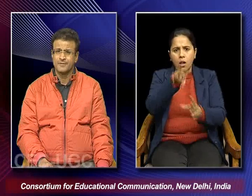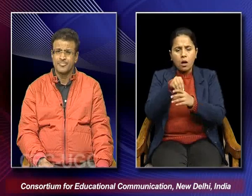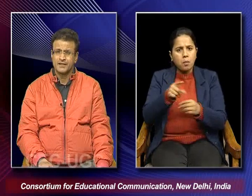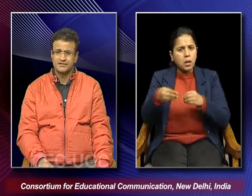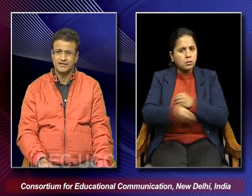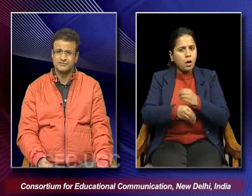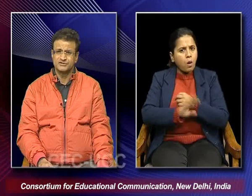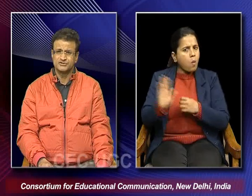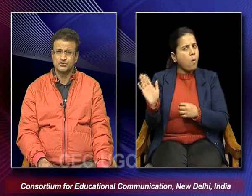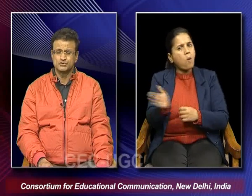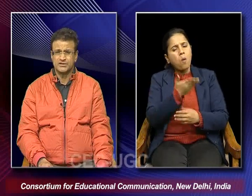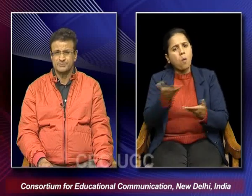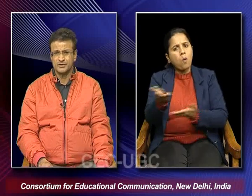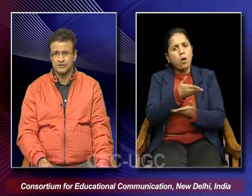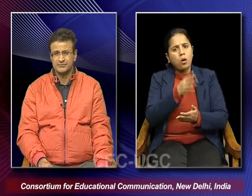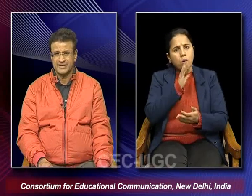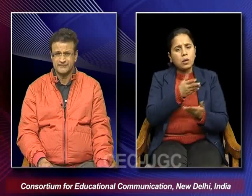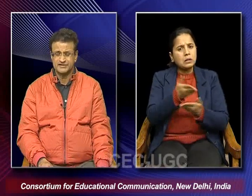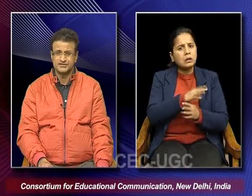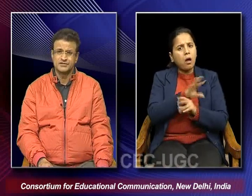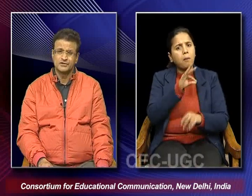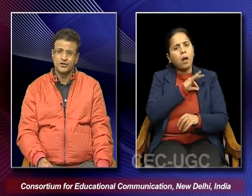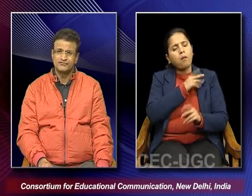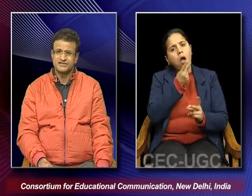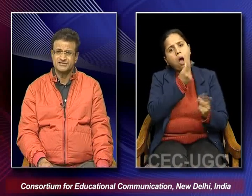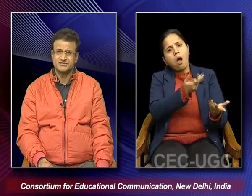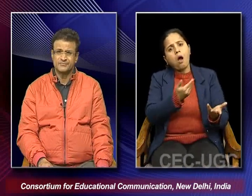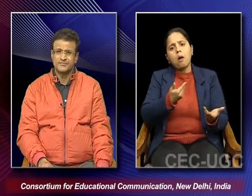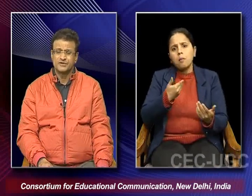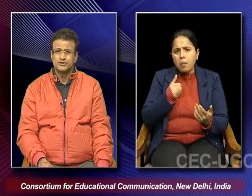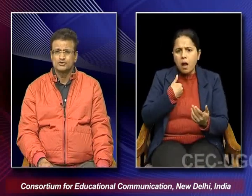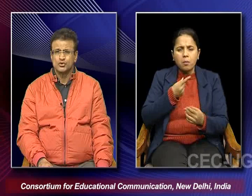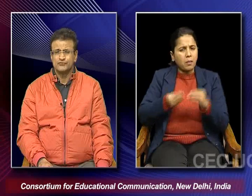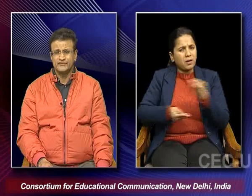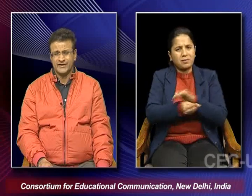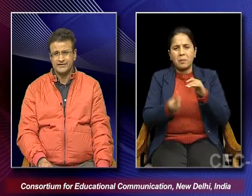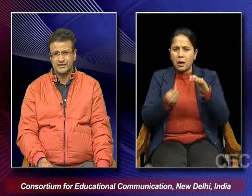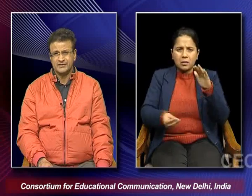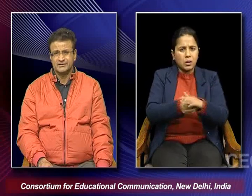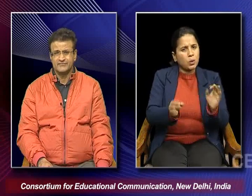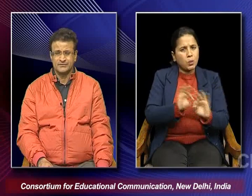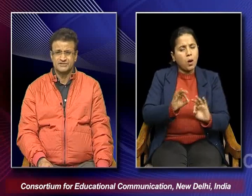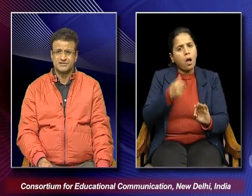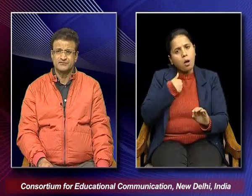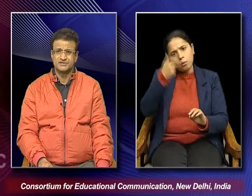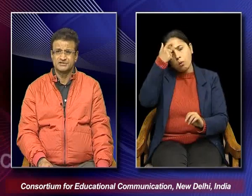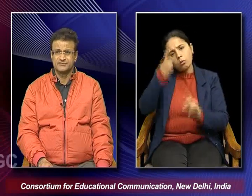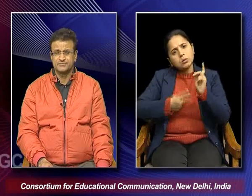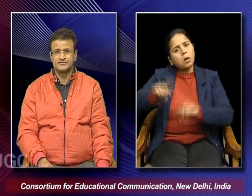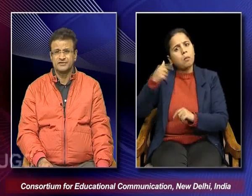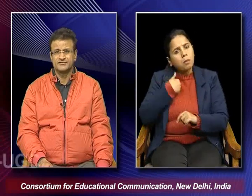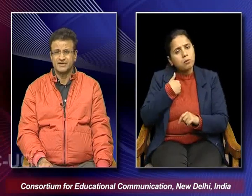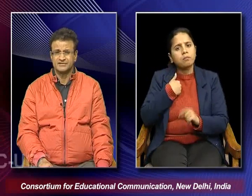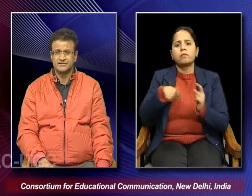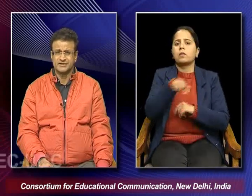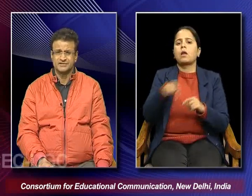corruption, they are the ones, those who are reaping all the benefits of that system. So we find that in the film itself there is a rift